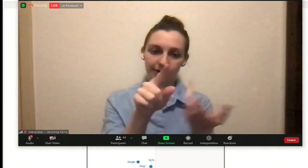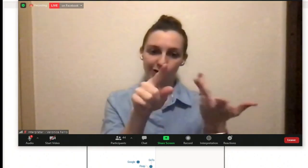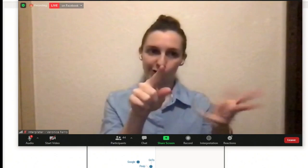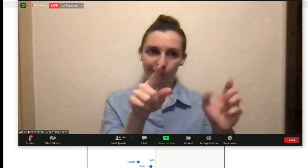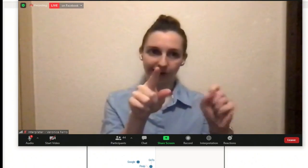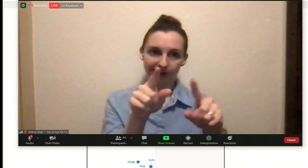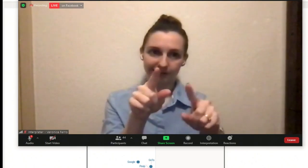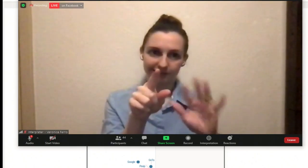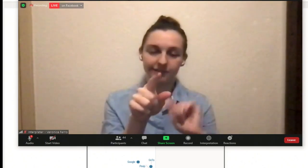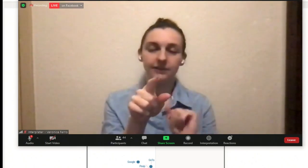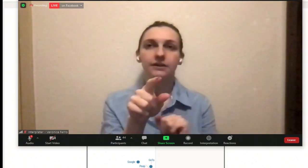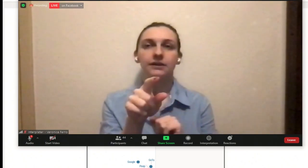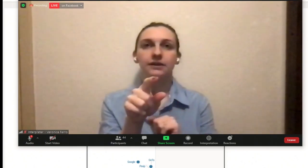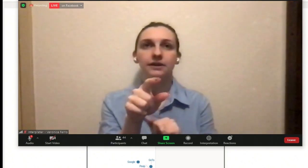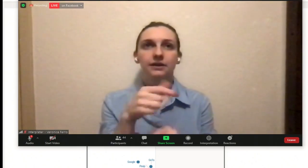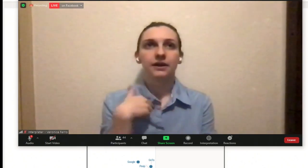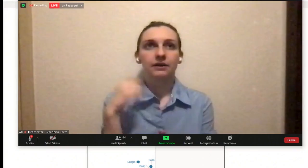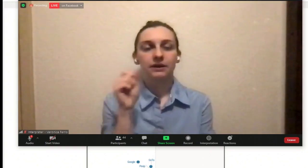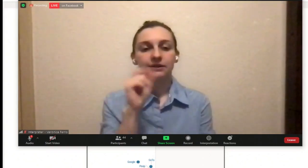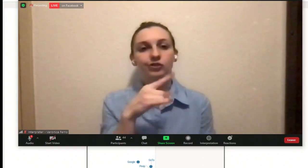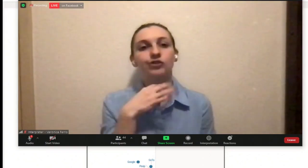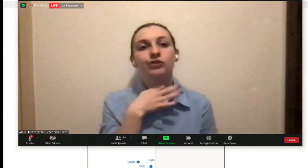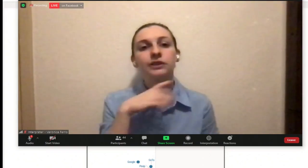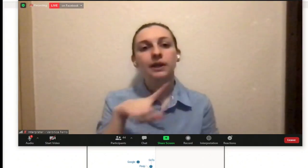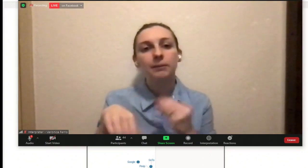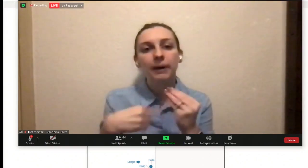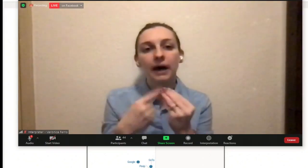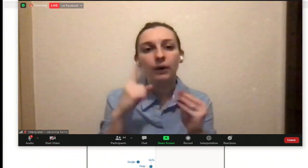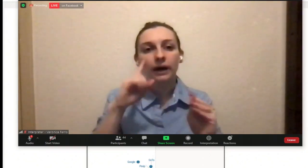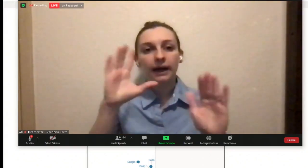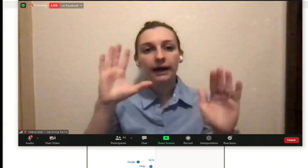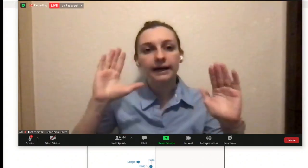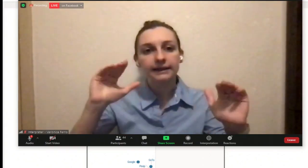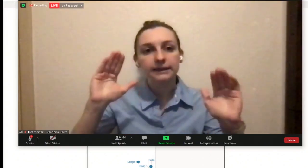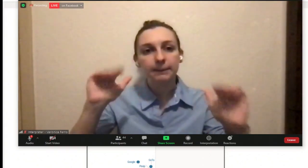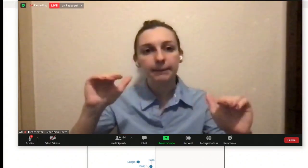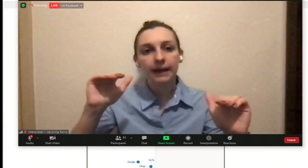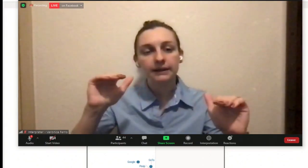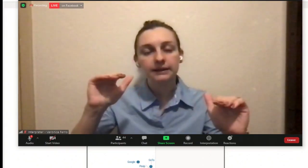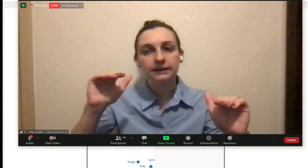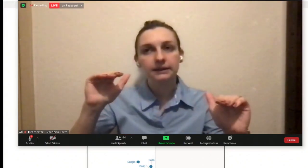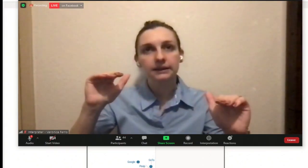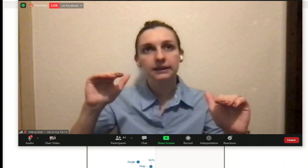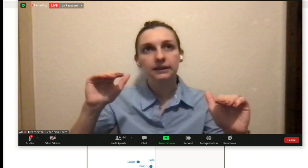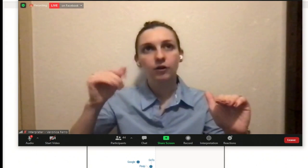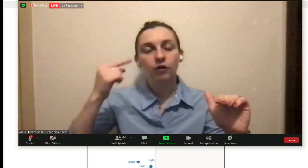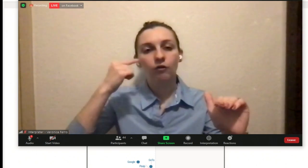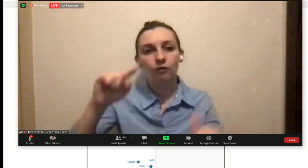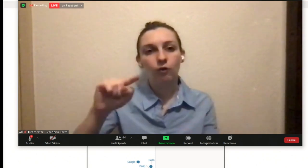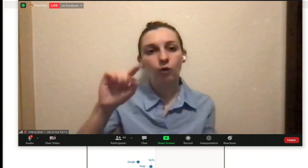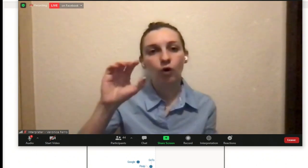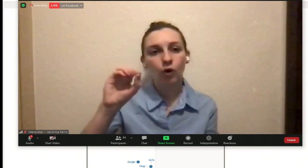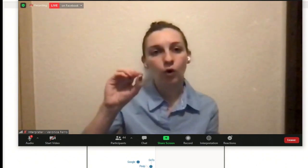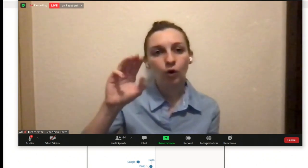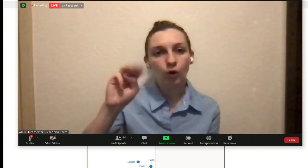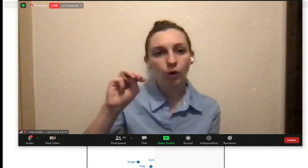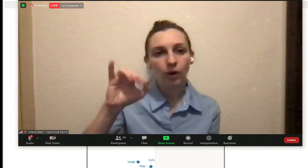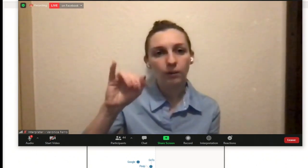I'm really curious about expectations when it comes to Omicron